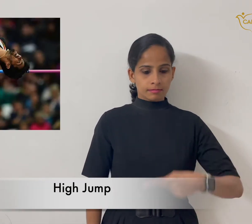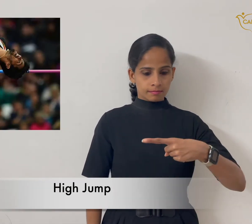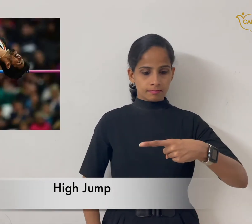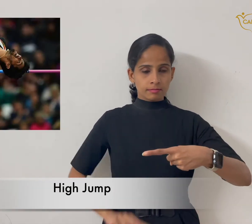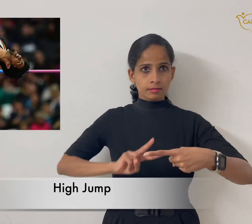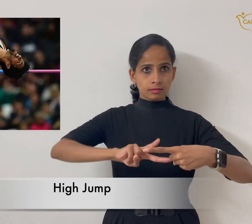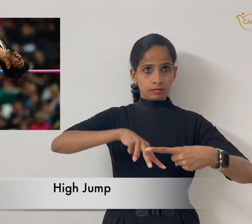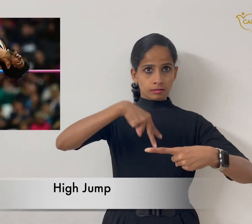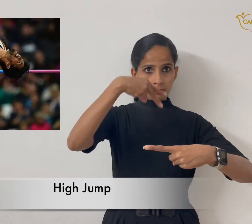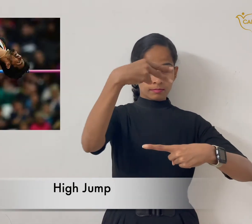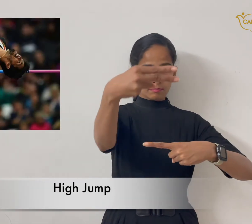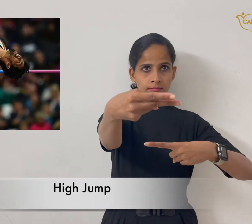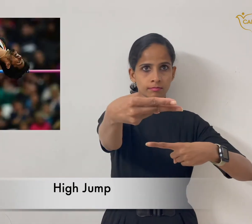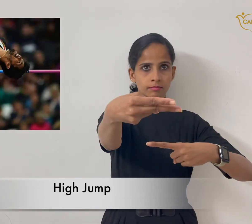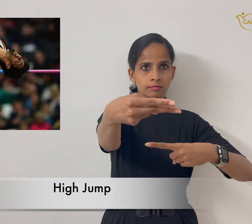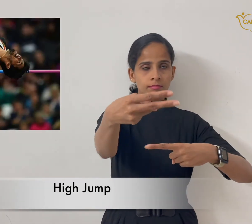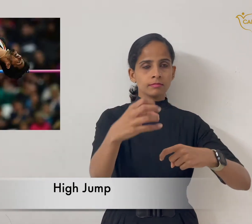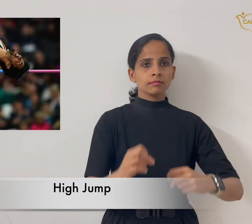High jump.